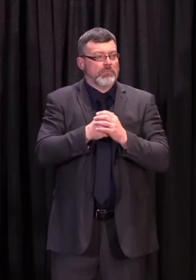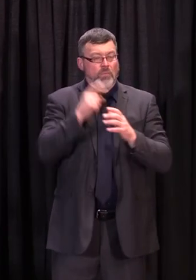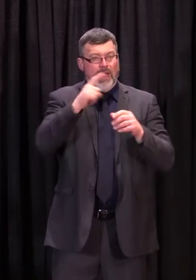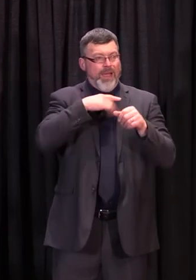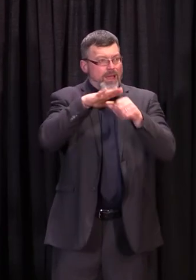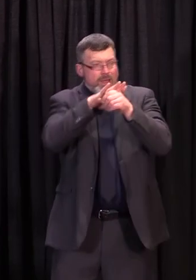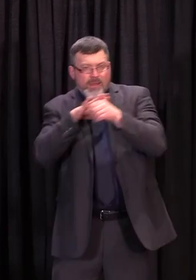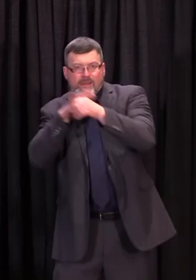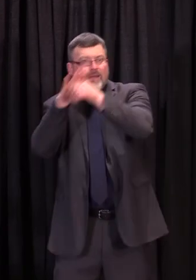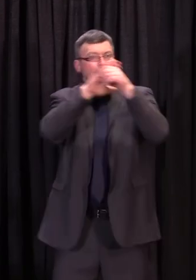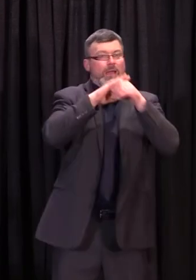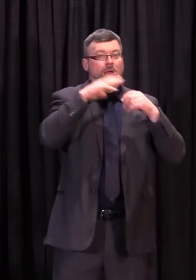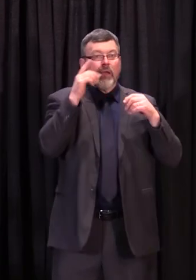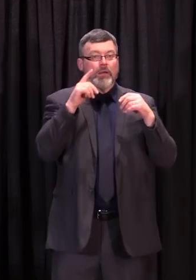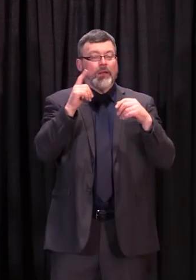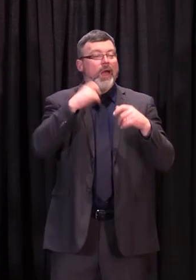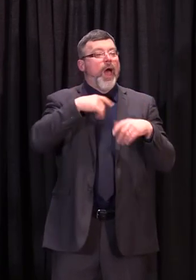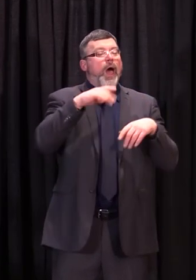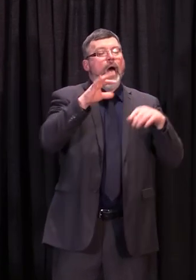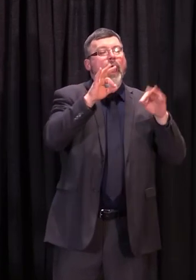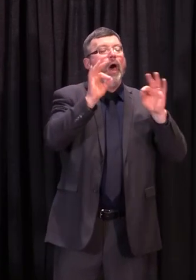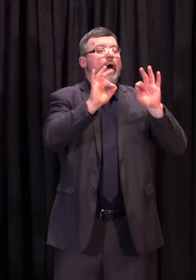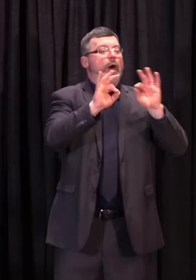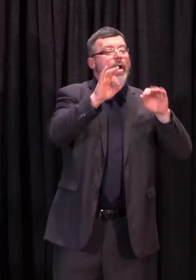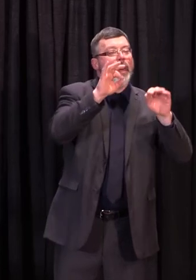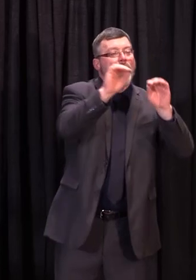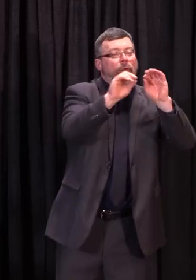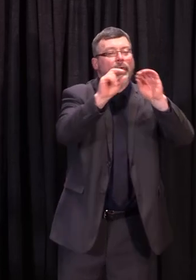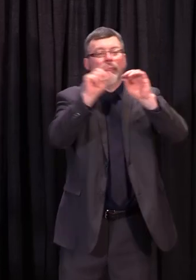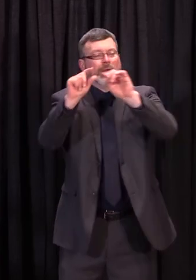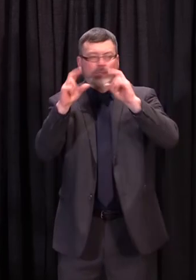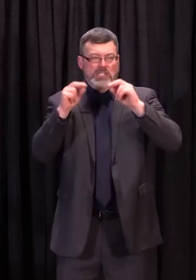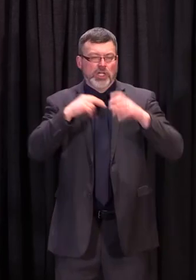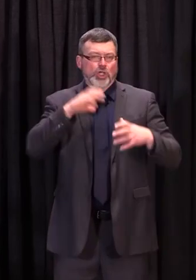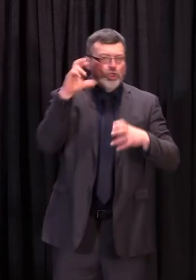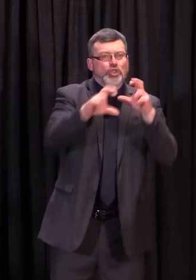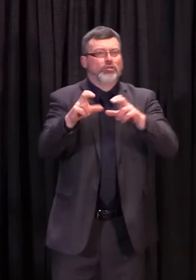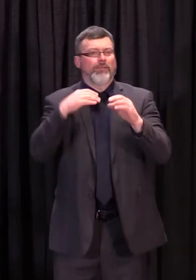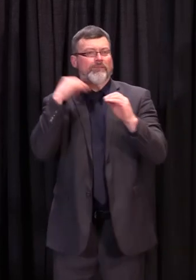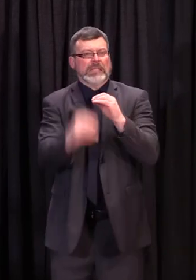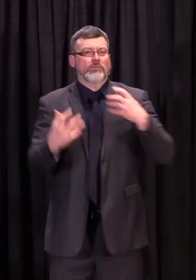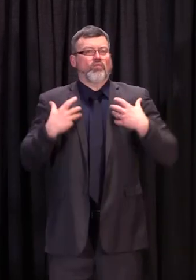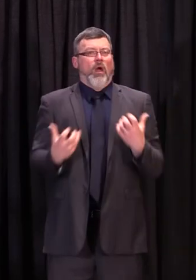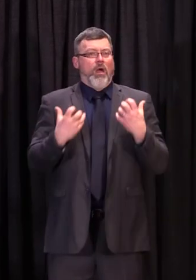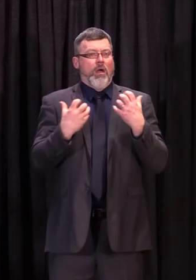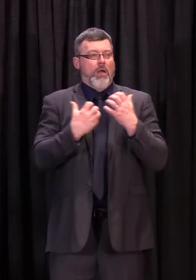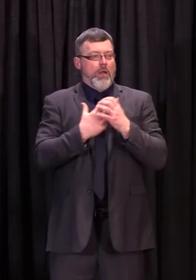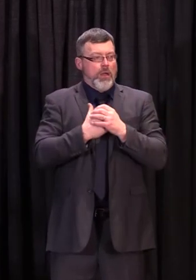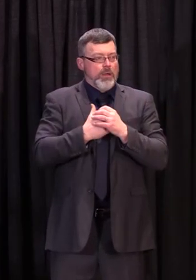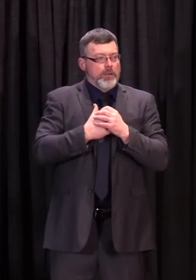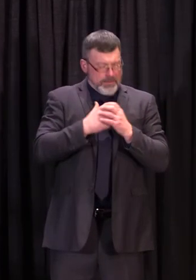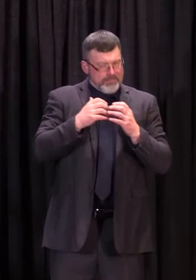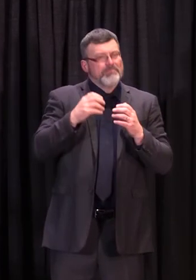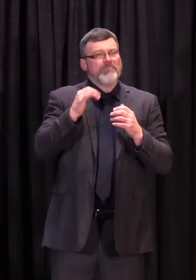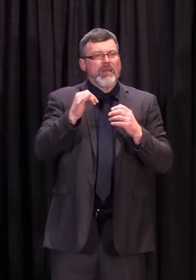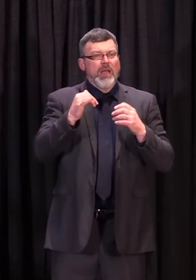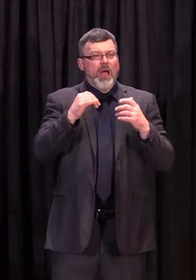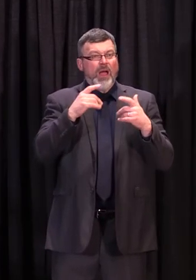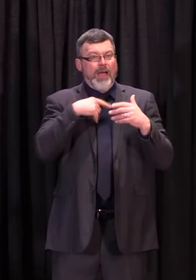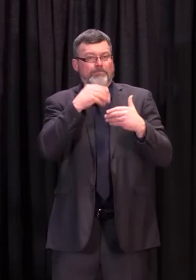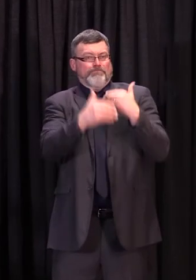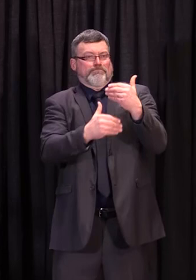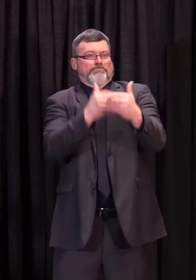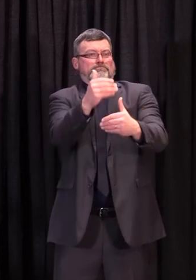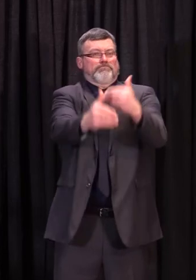region, not as a band-aid or something we'll have to address again next year, and not for initiatives that don't make